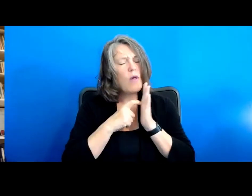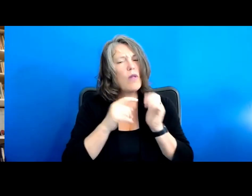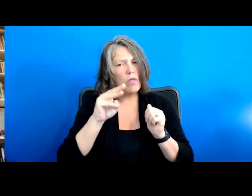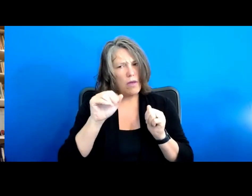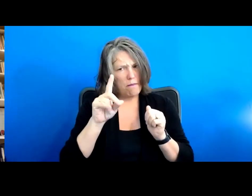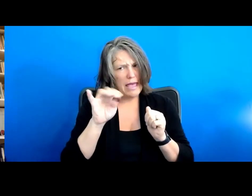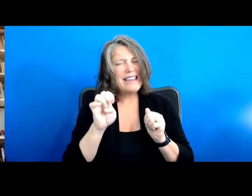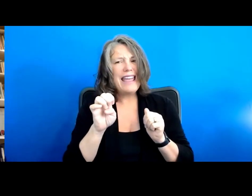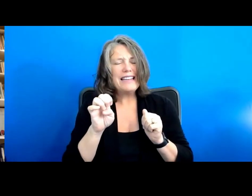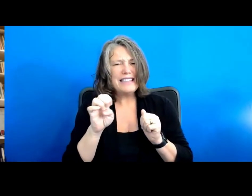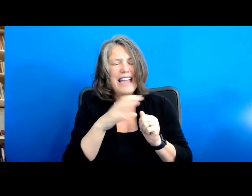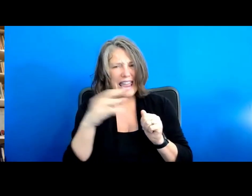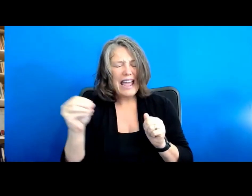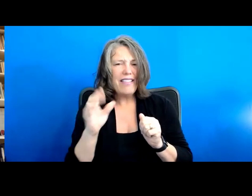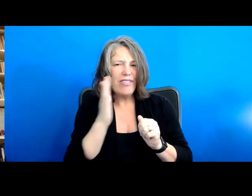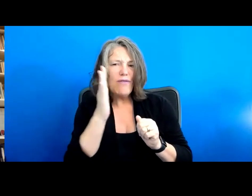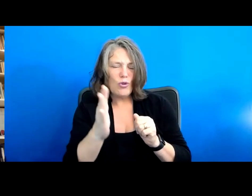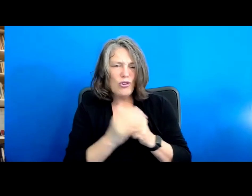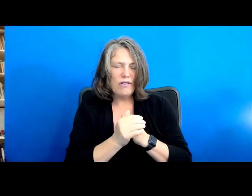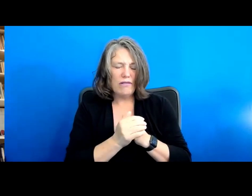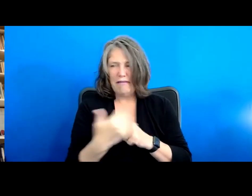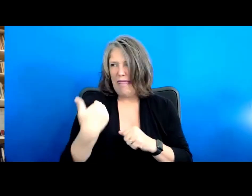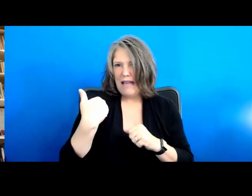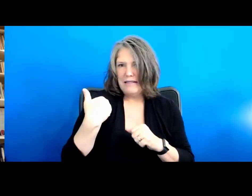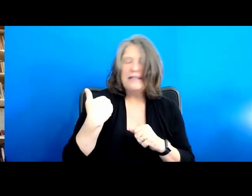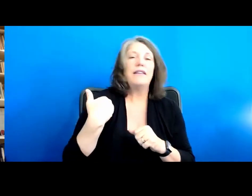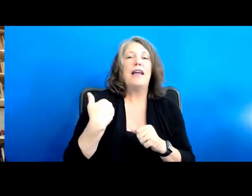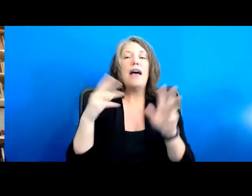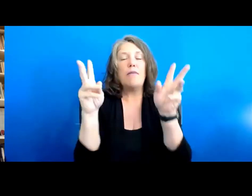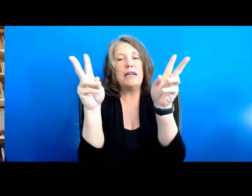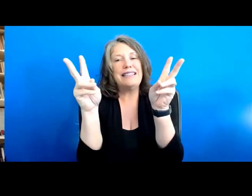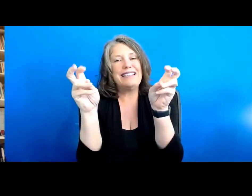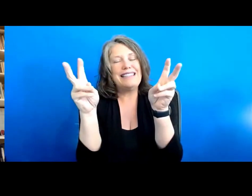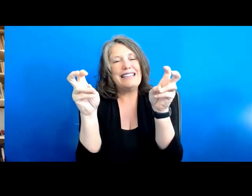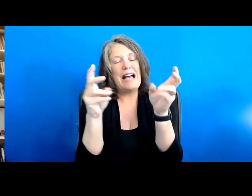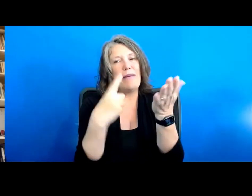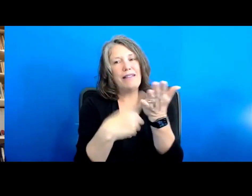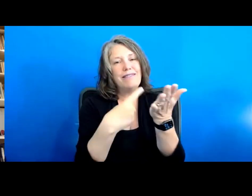future. Last time around, the topic was very much